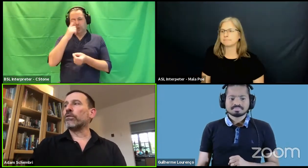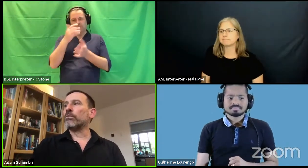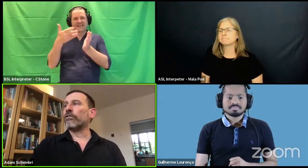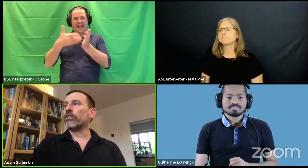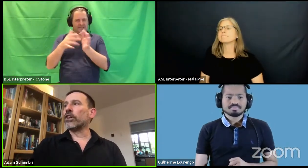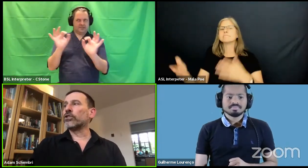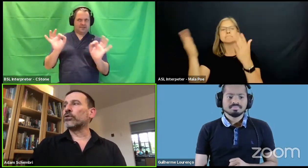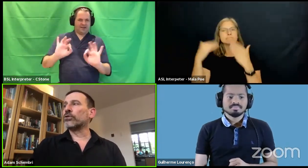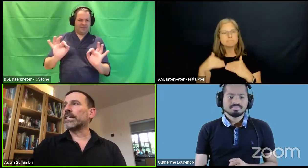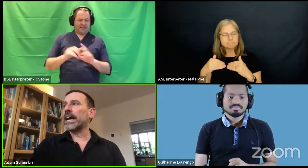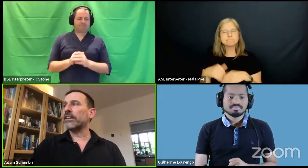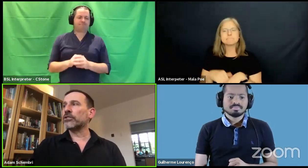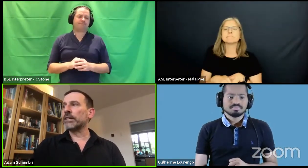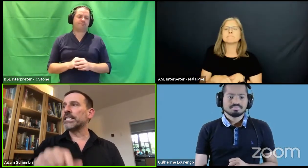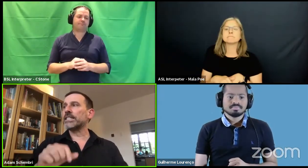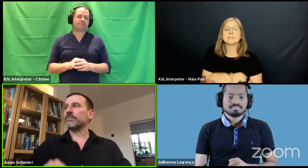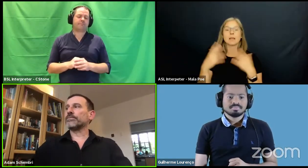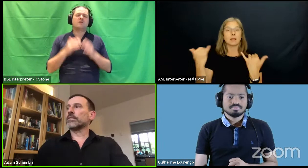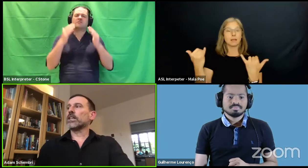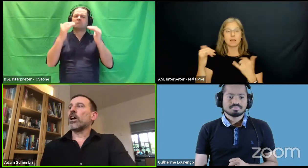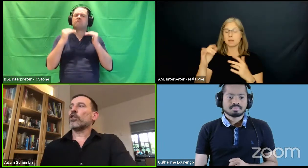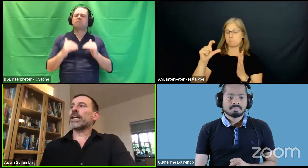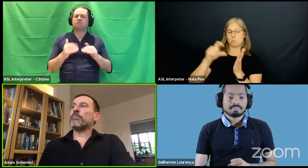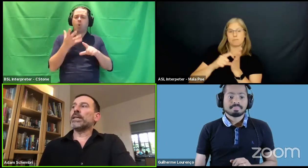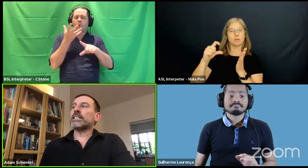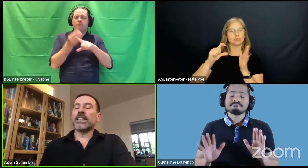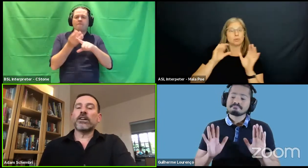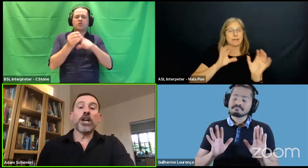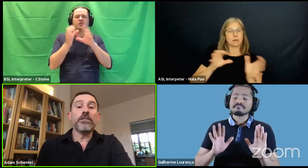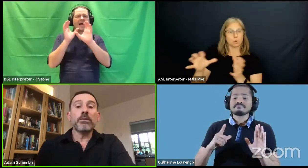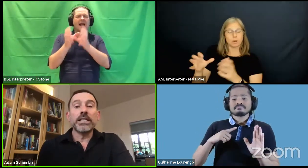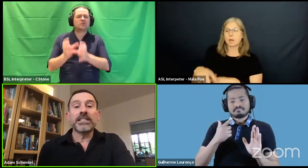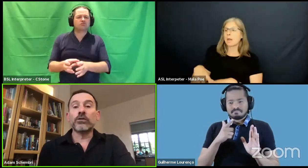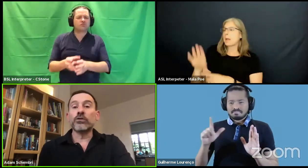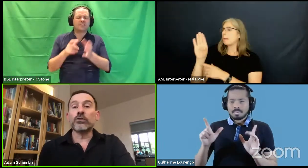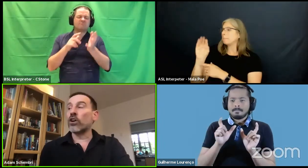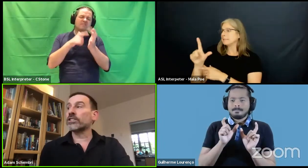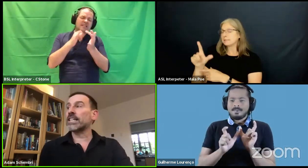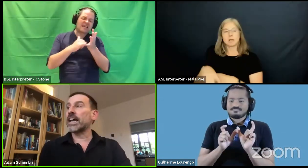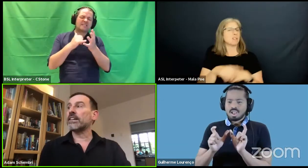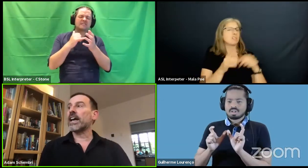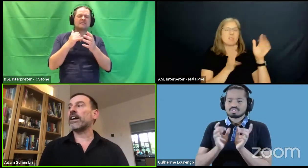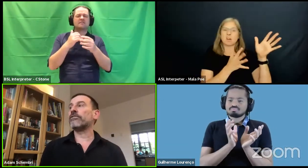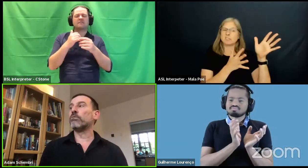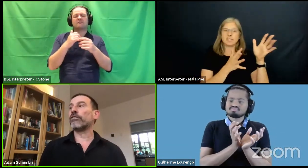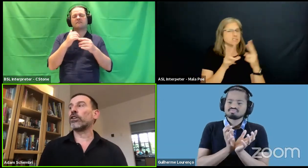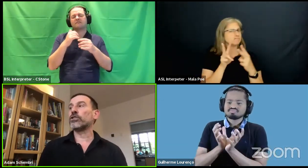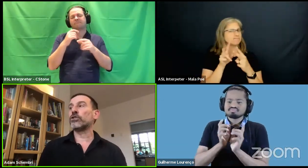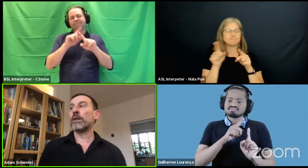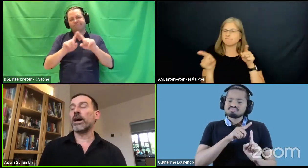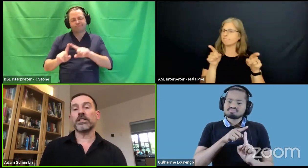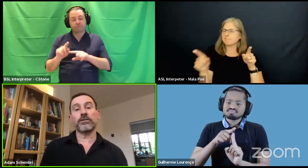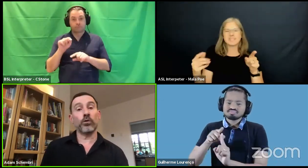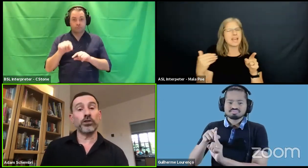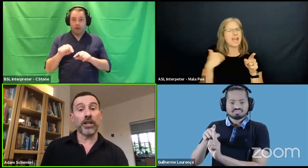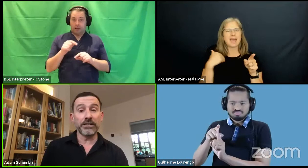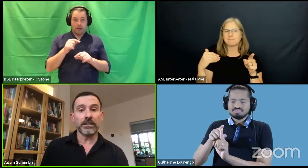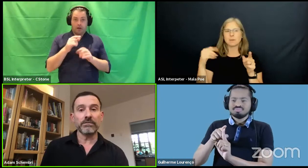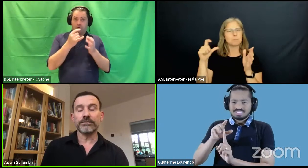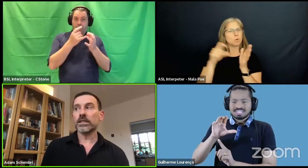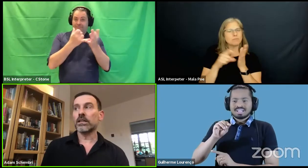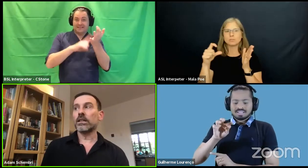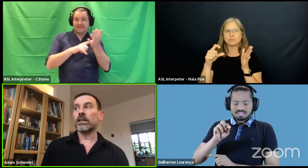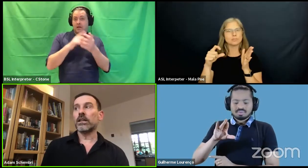of morphological categories. Okay, neither BSL nor Auslan have morphological markers for